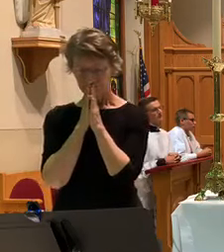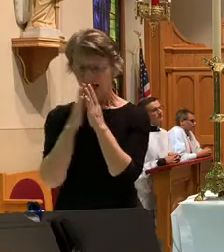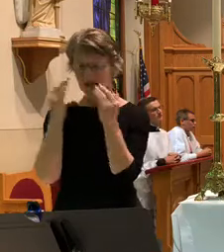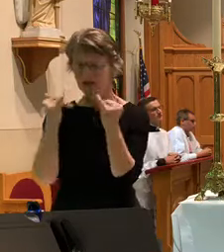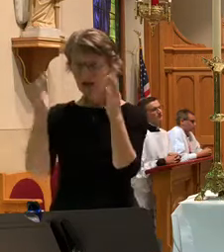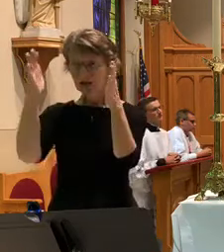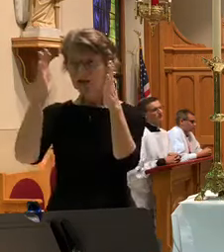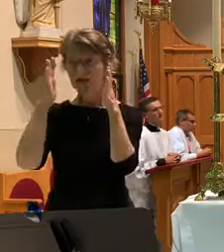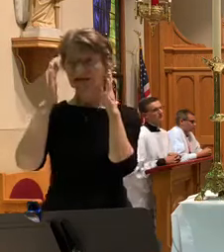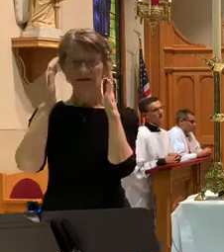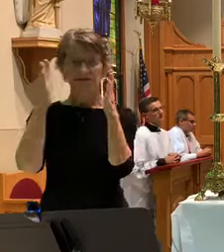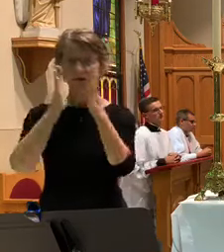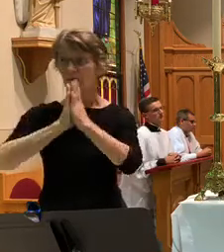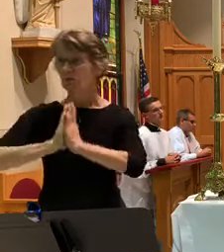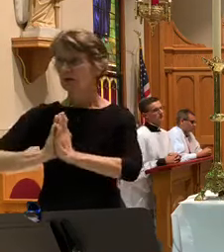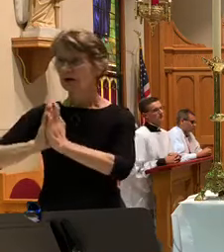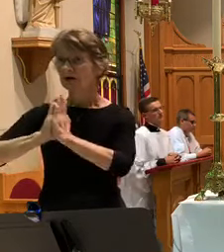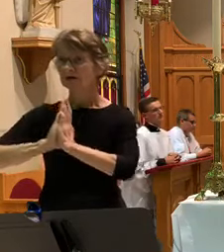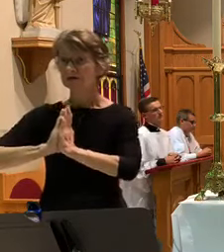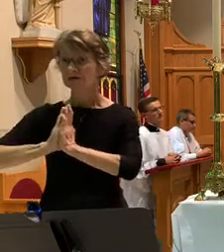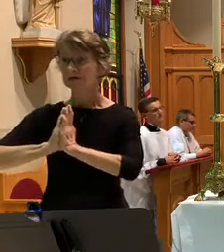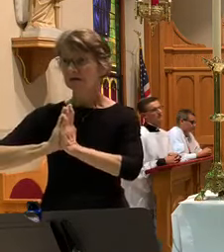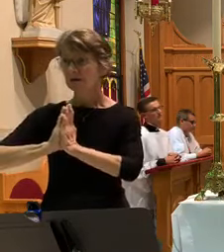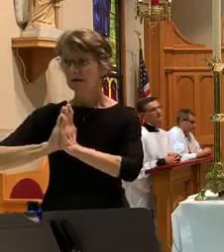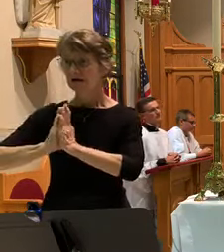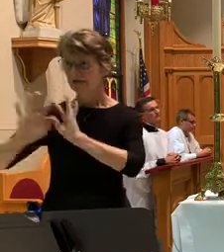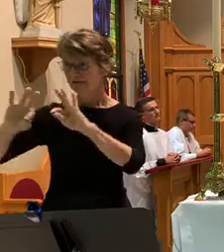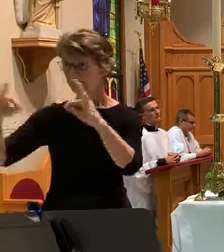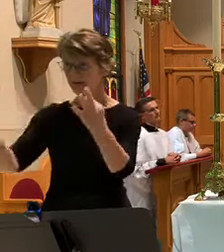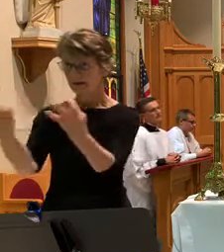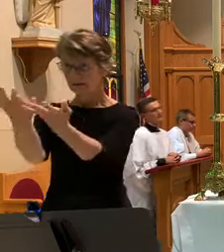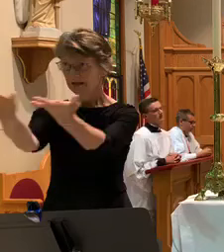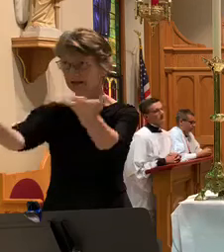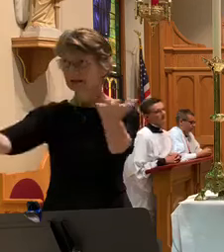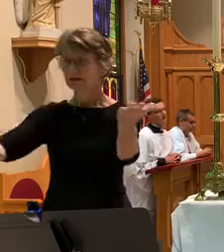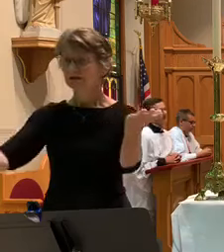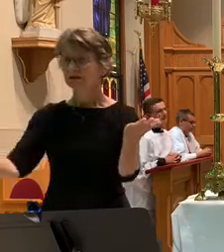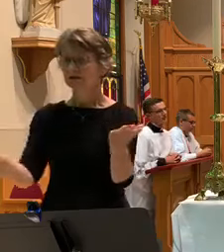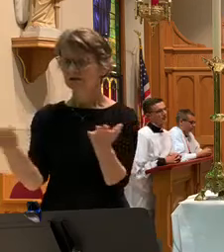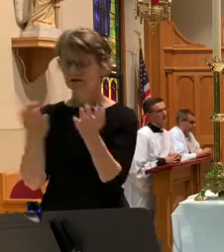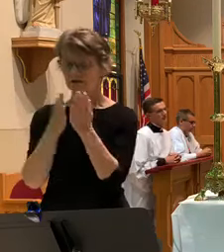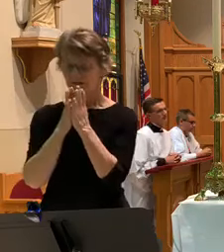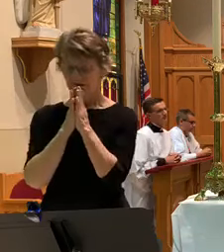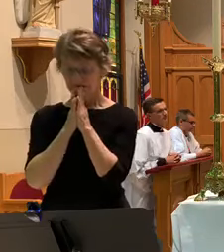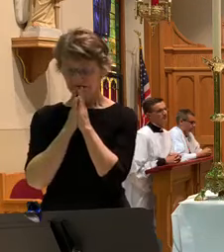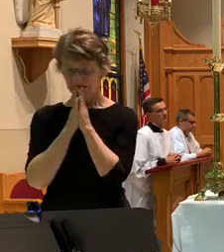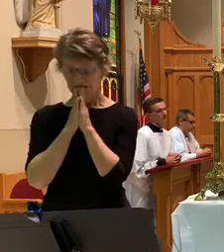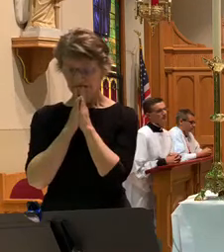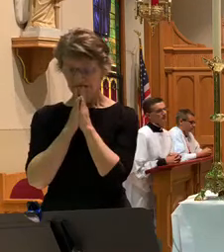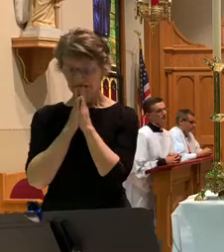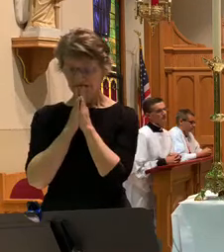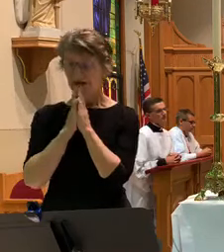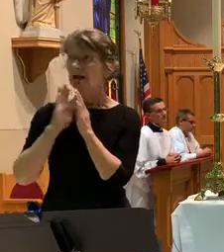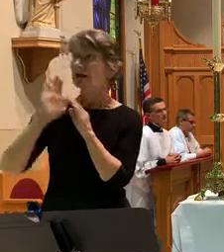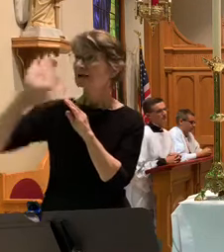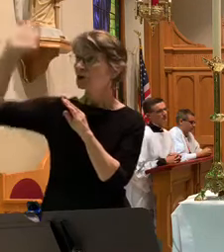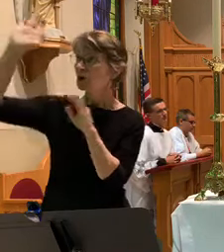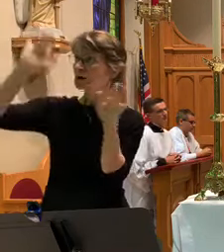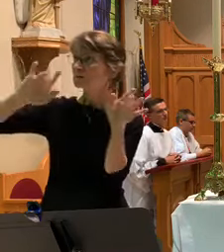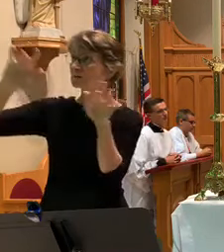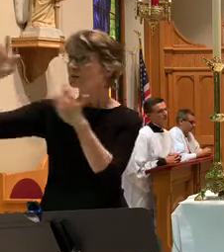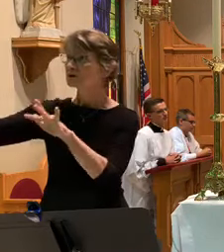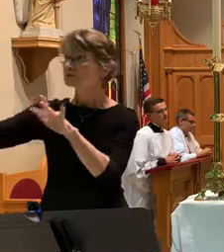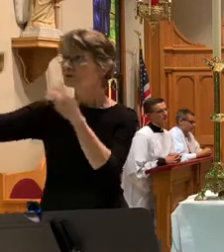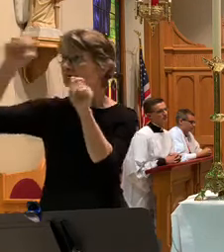And listen graciously to the prayers of this family whom you have summoned before you. In your compassion,